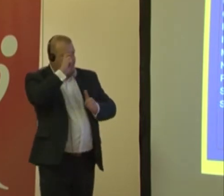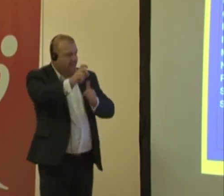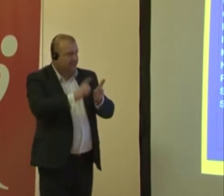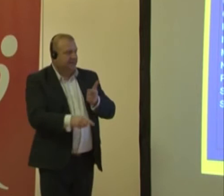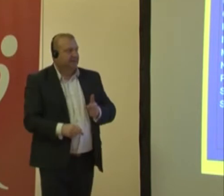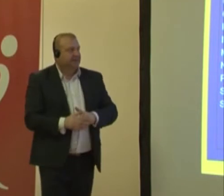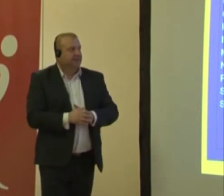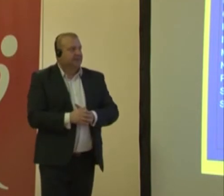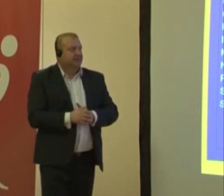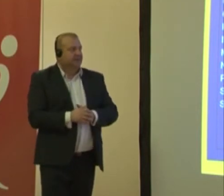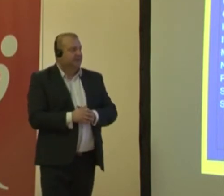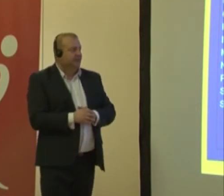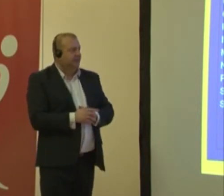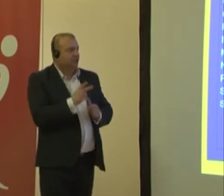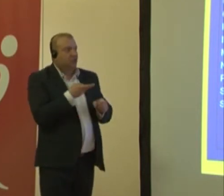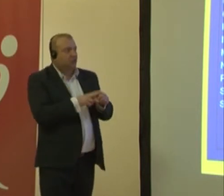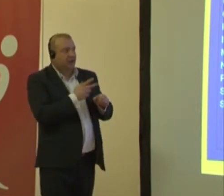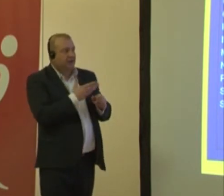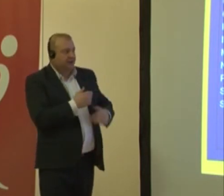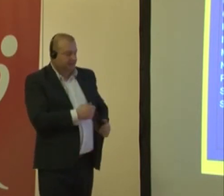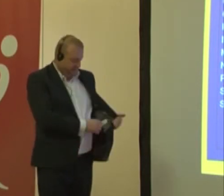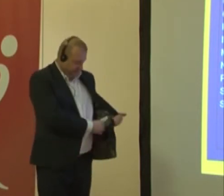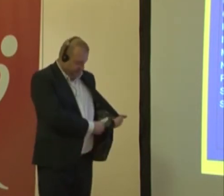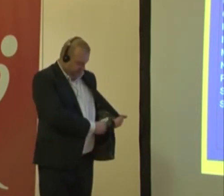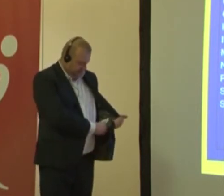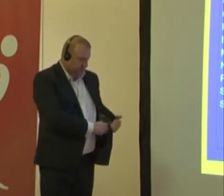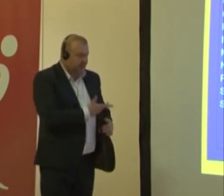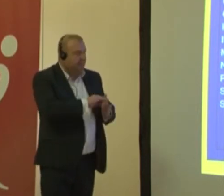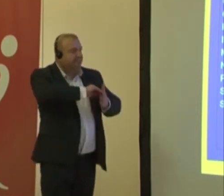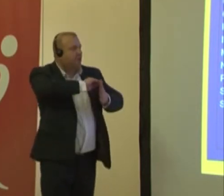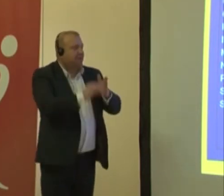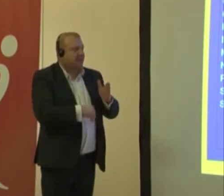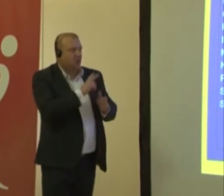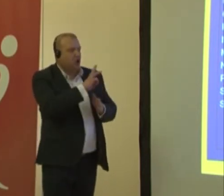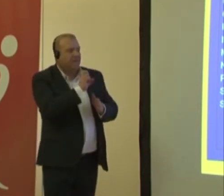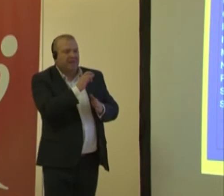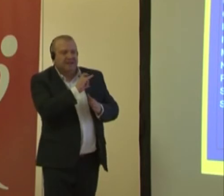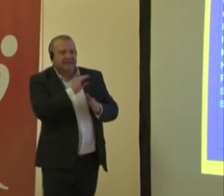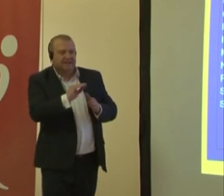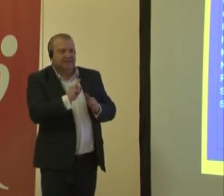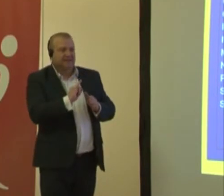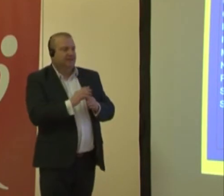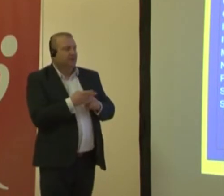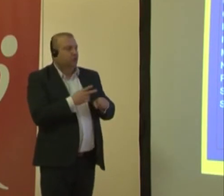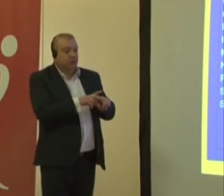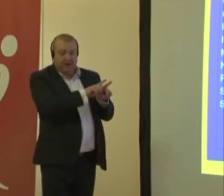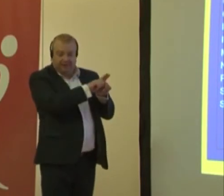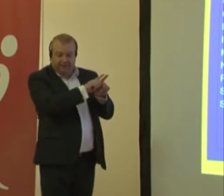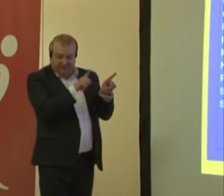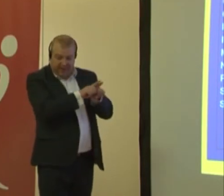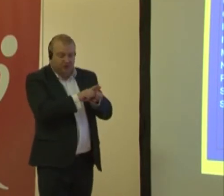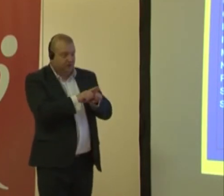also ratified it, but also ratified the optional protocol. So in these countries, I expect a revolution in the coming